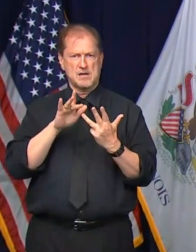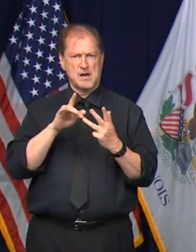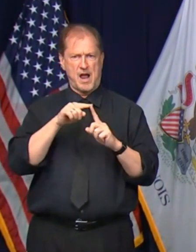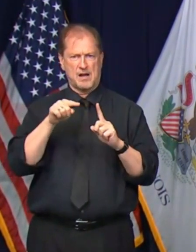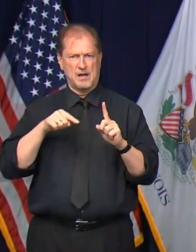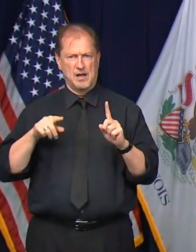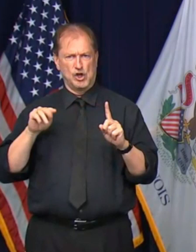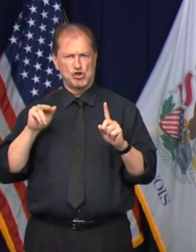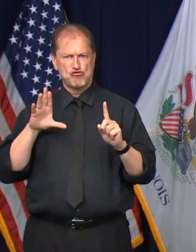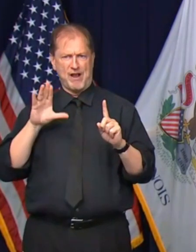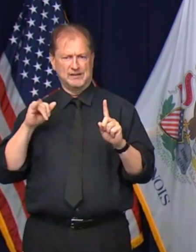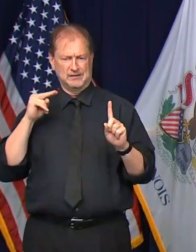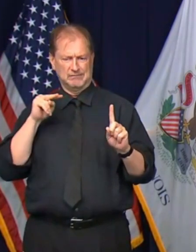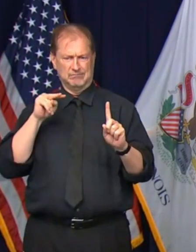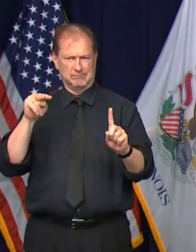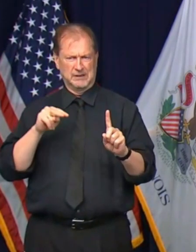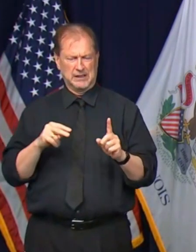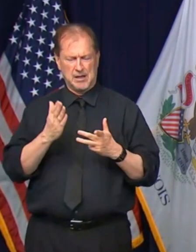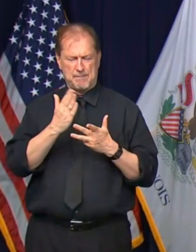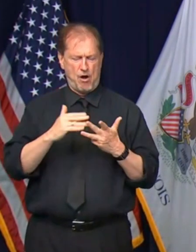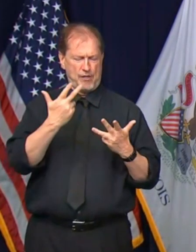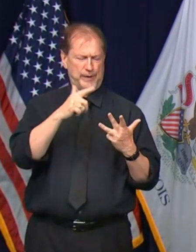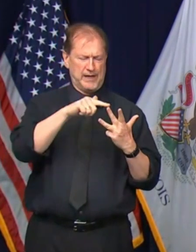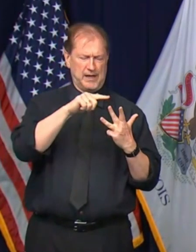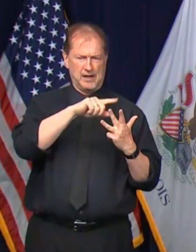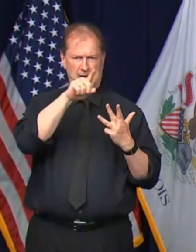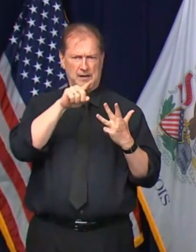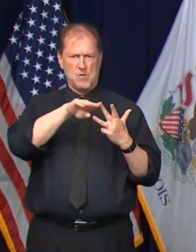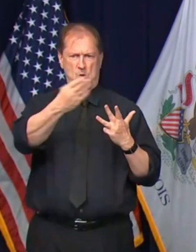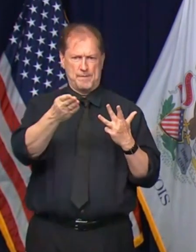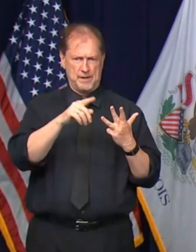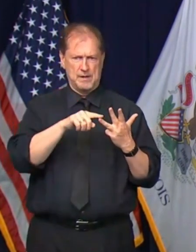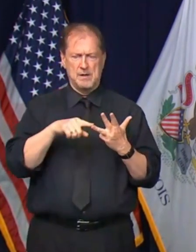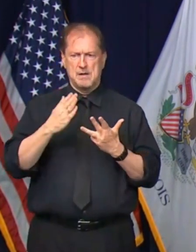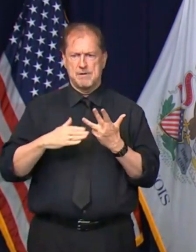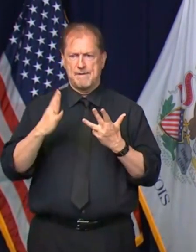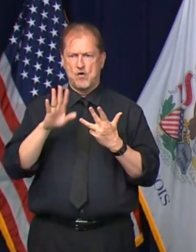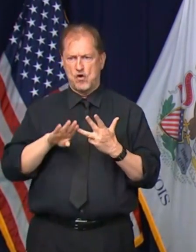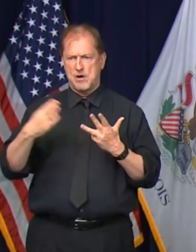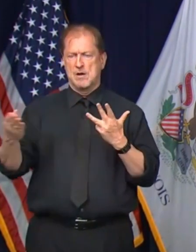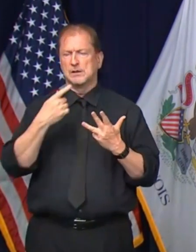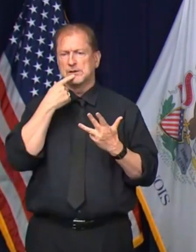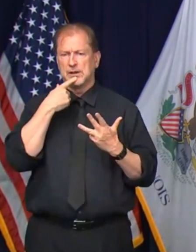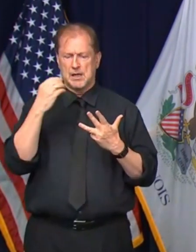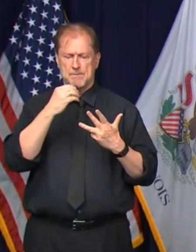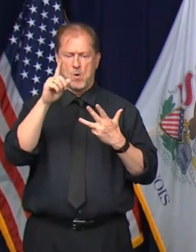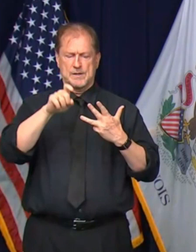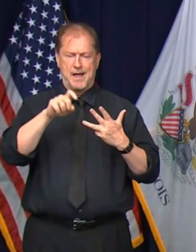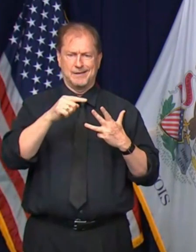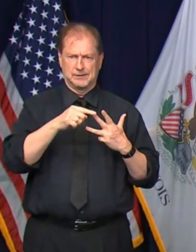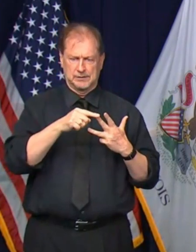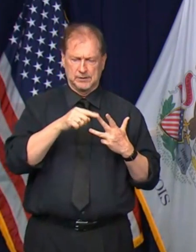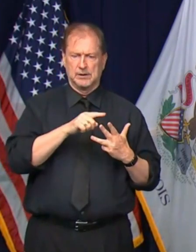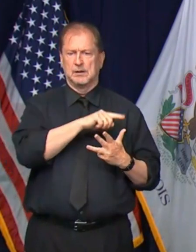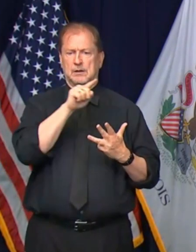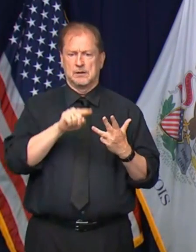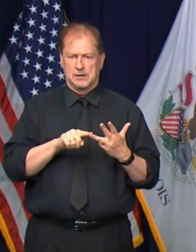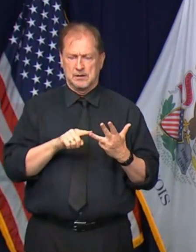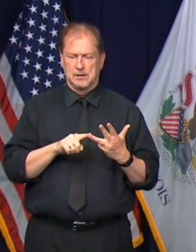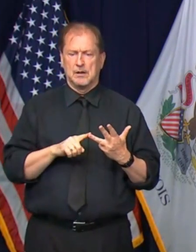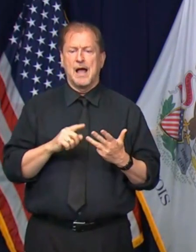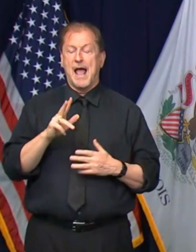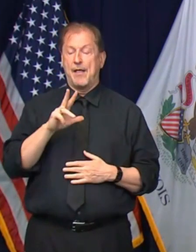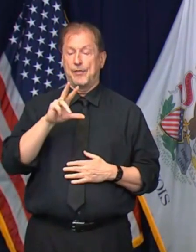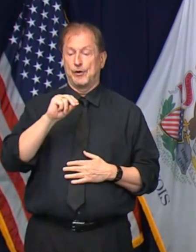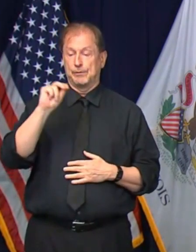stage 3 to stage 4? You previously said with a significant increase in testing for COVID-19 in the state over the past month, short of 30% of